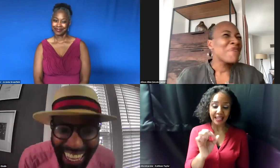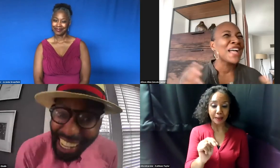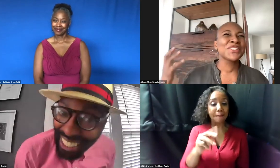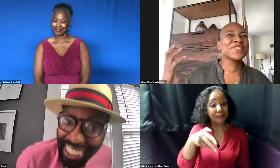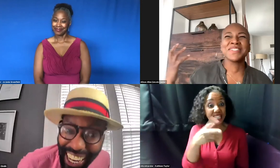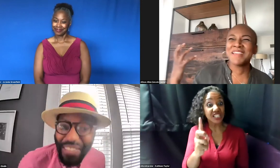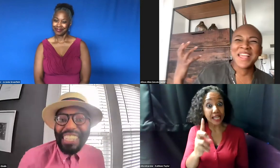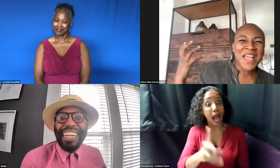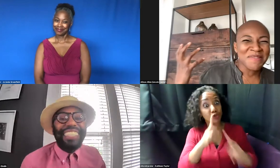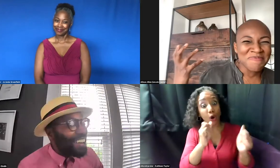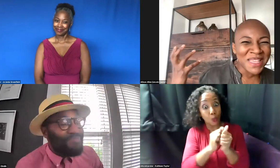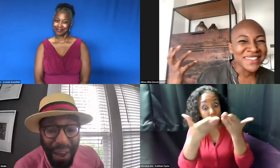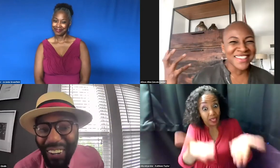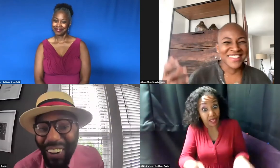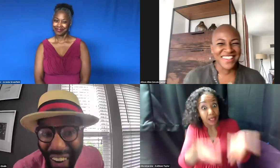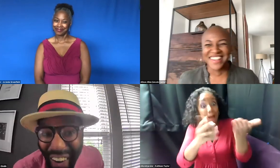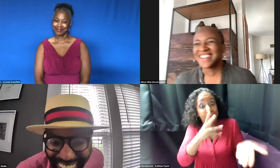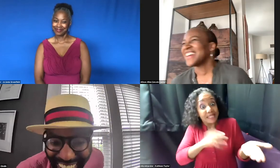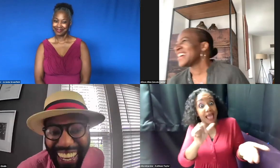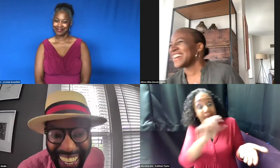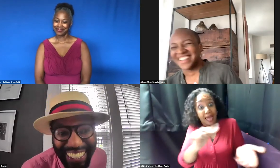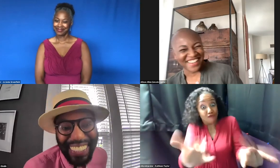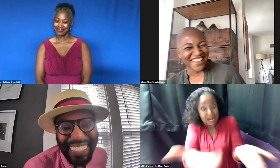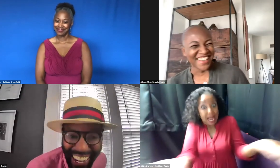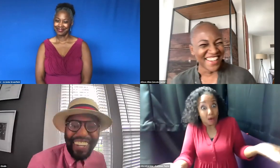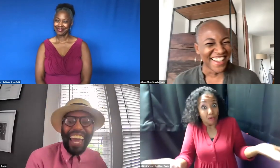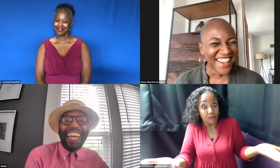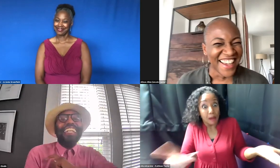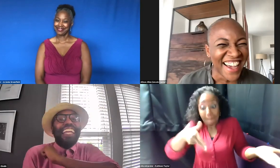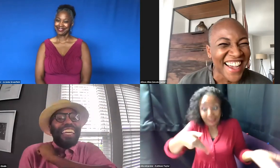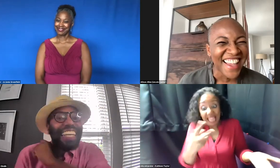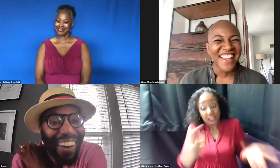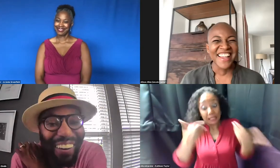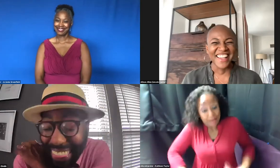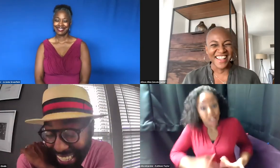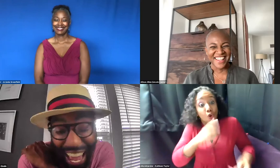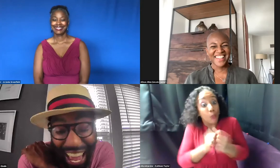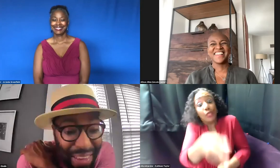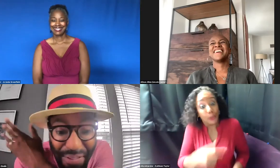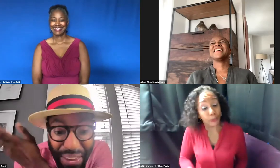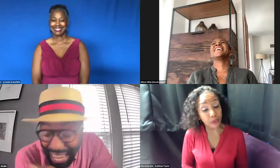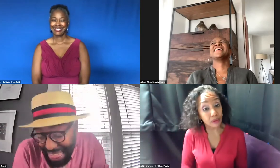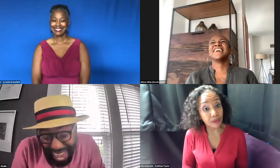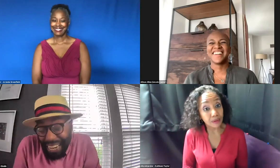Right, like the chief people officer at Lincoln Center, right?